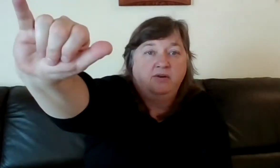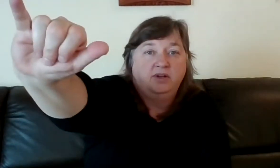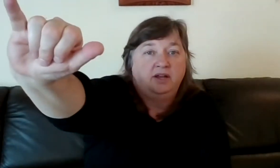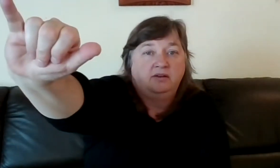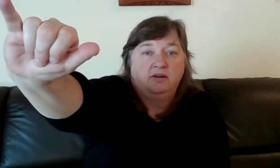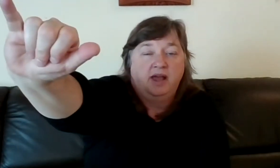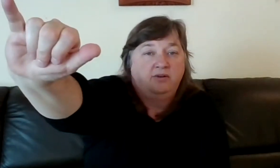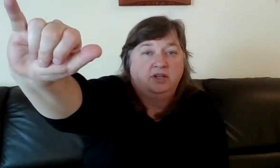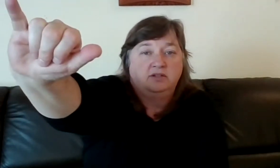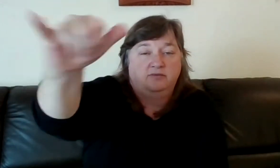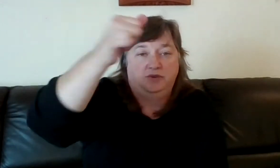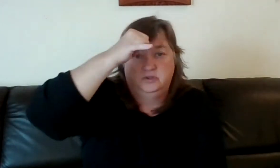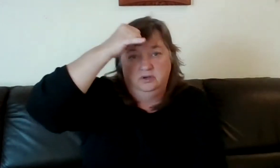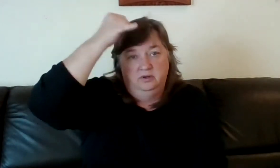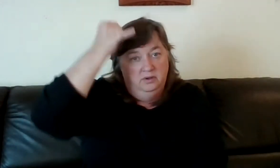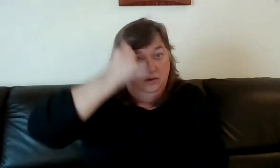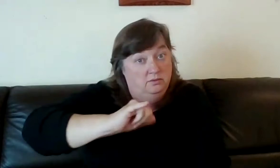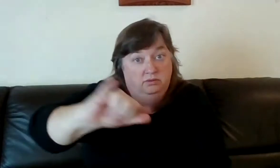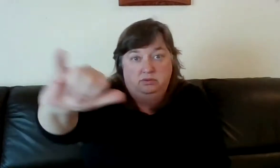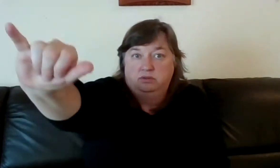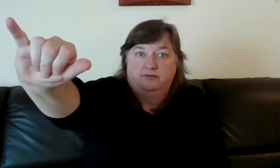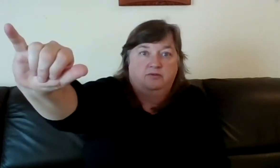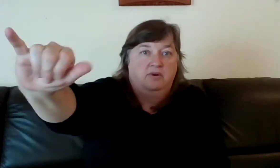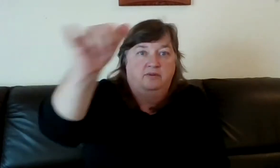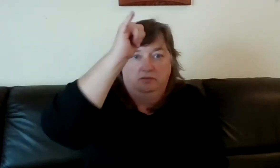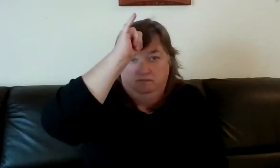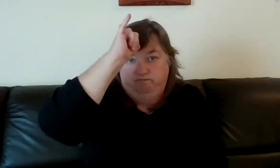down and out into the future. Forever.